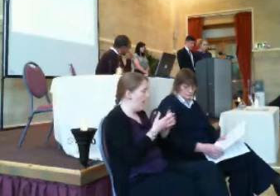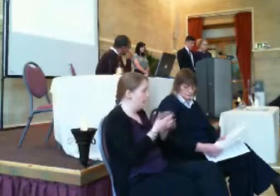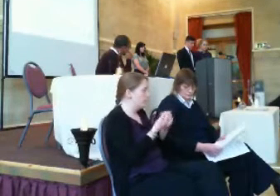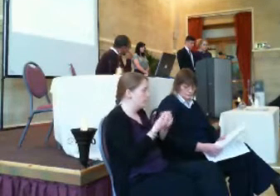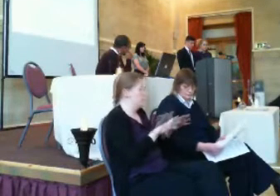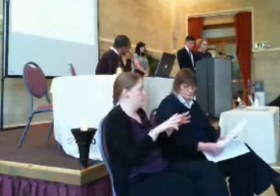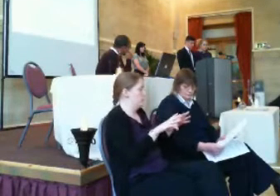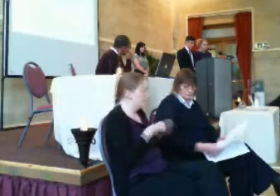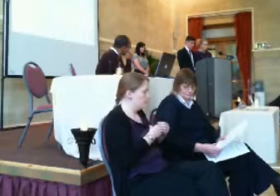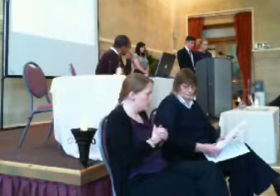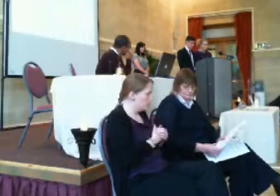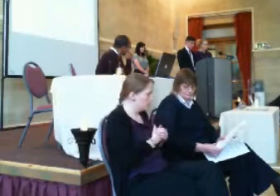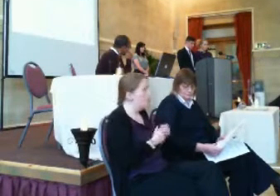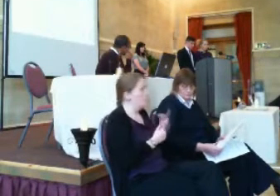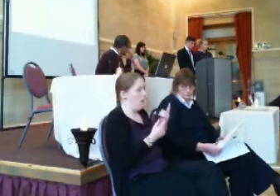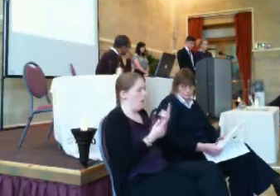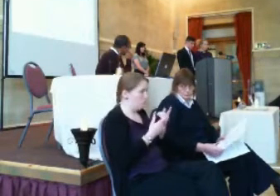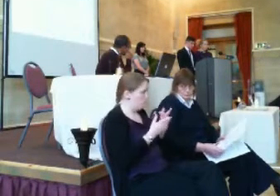After that, the Jews were